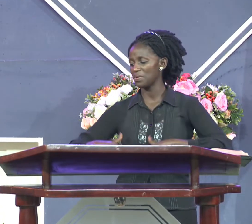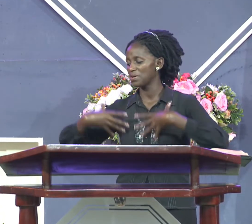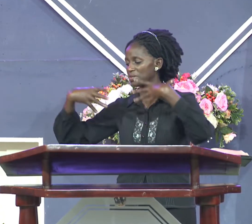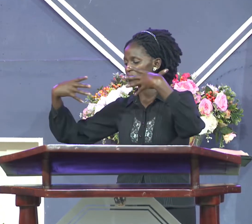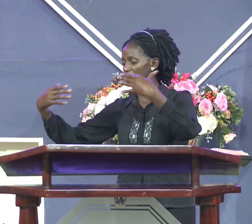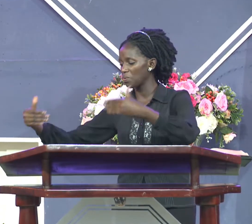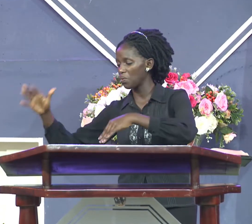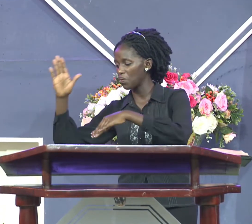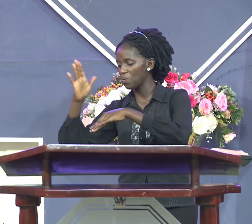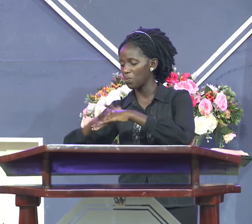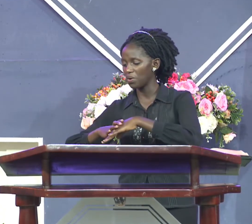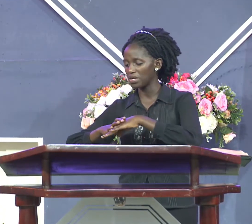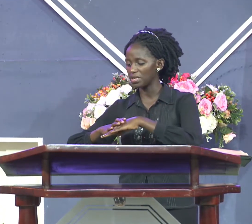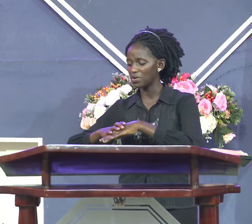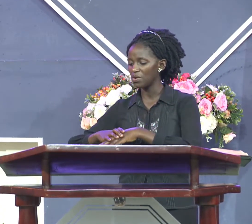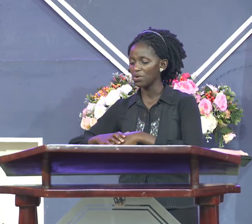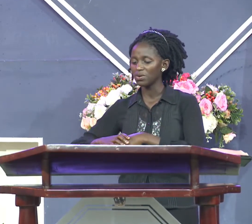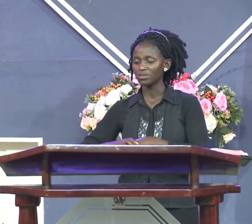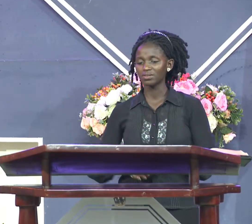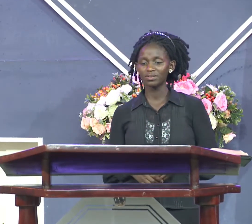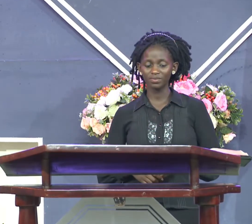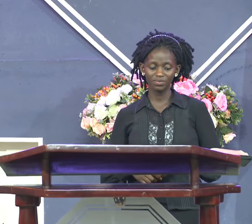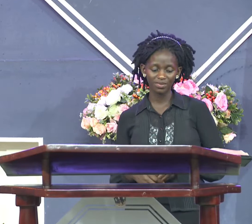Now, I